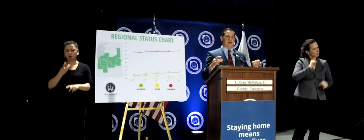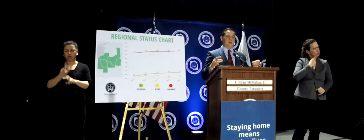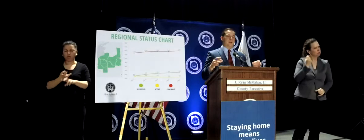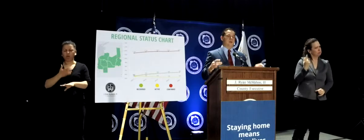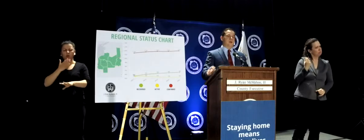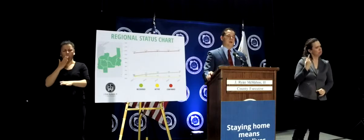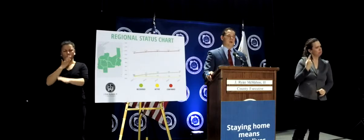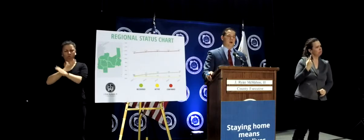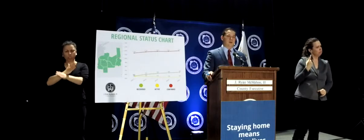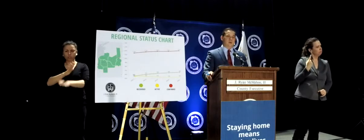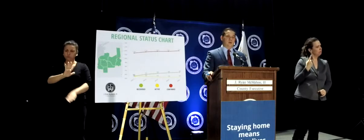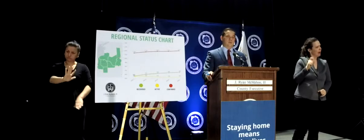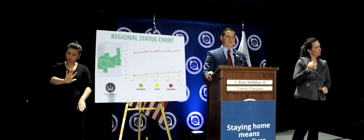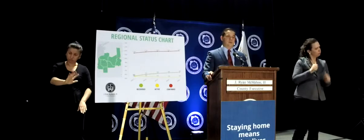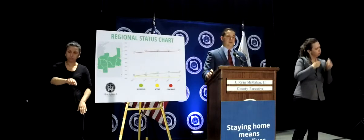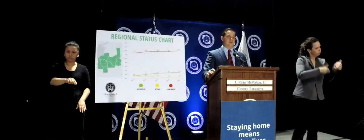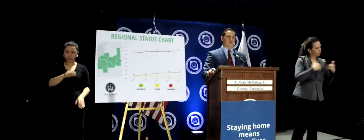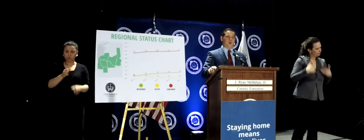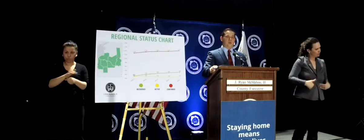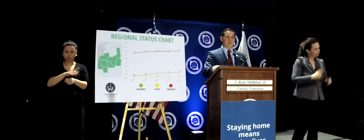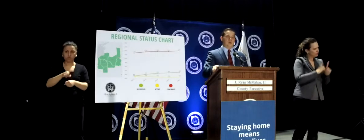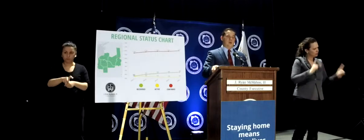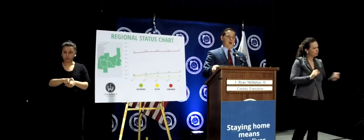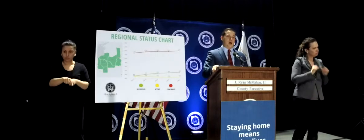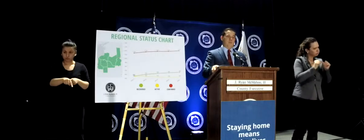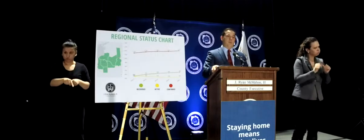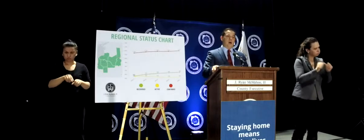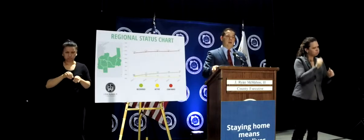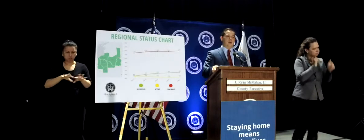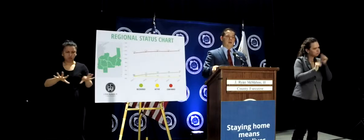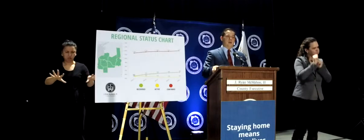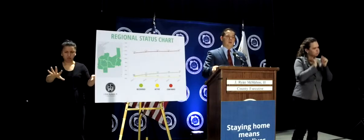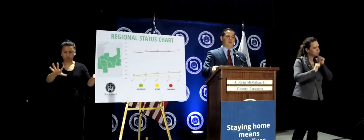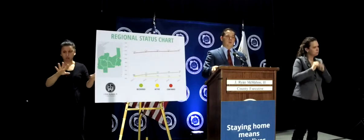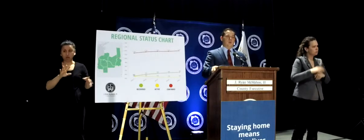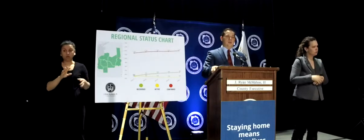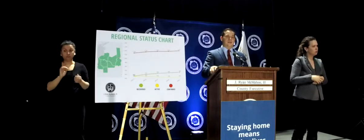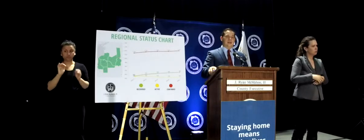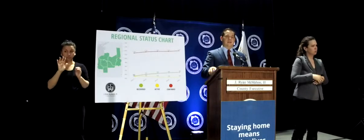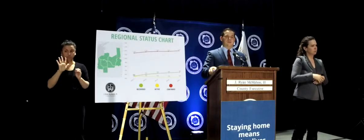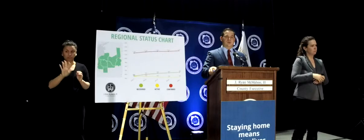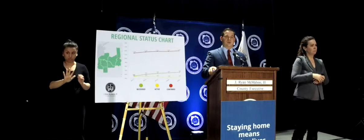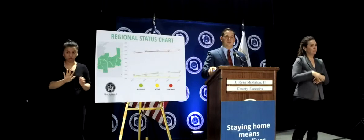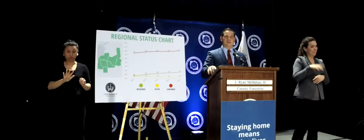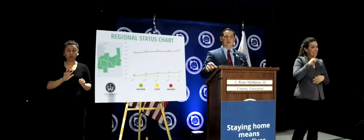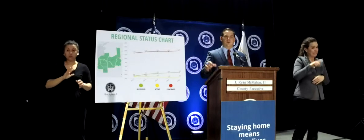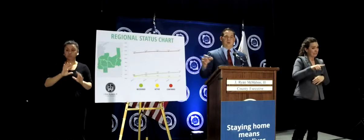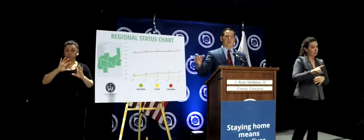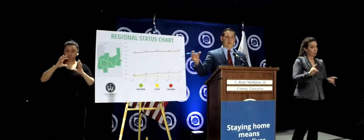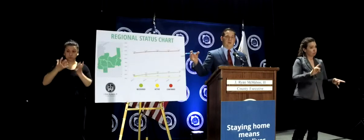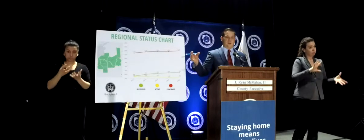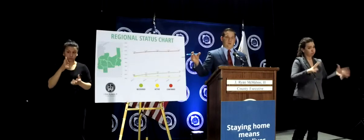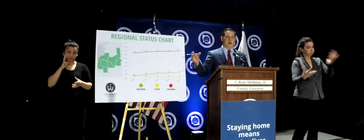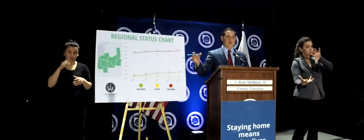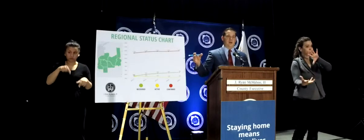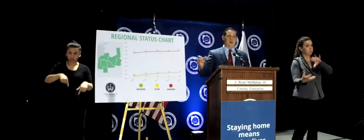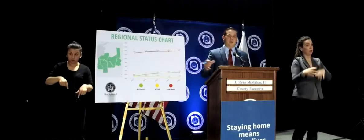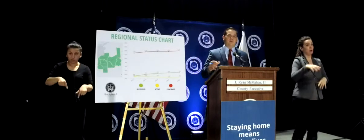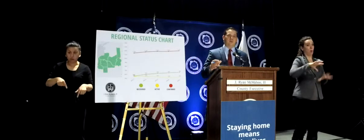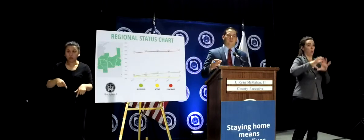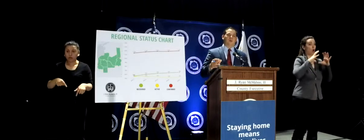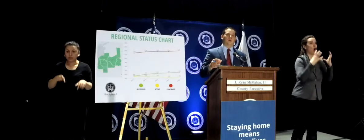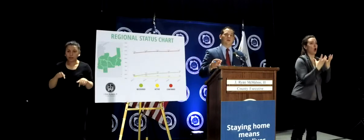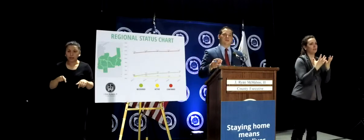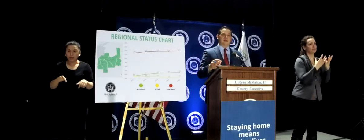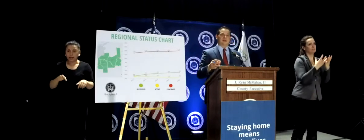It's a pandemic unseen before, but these elective surgeries deal with public health as well.